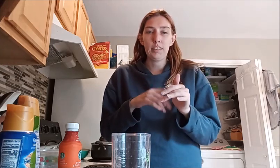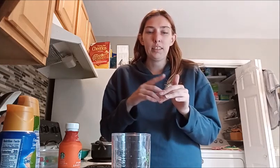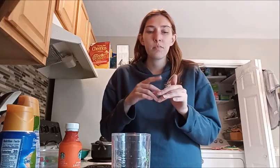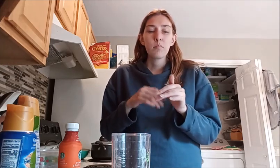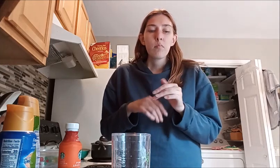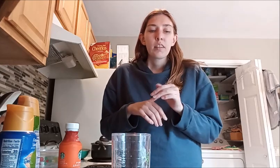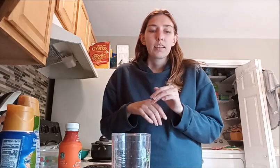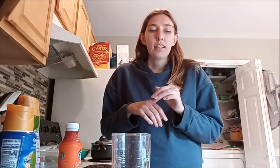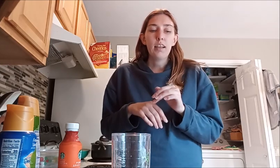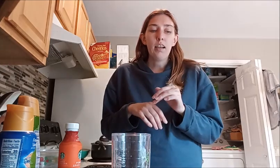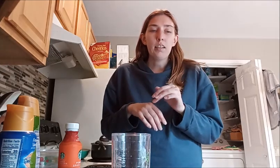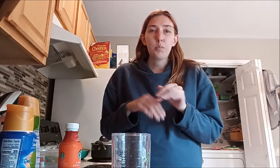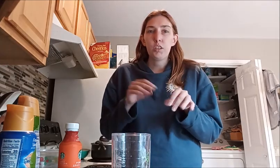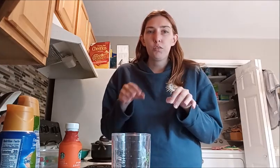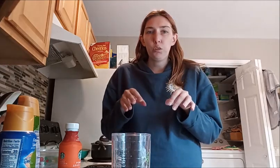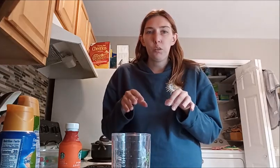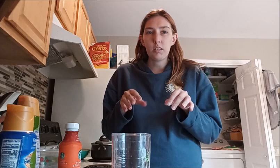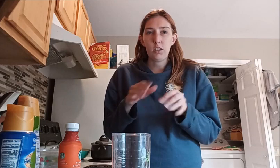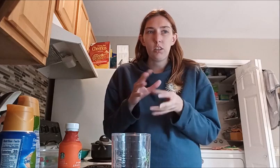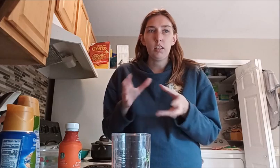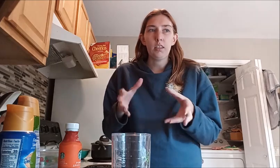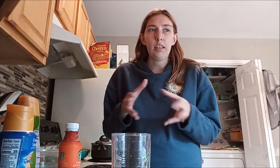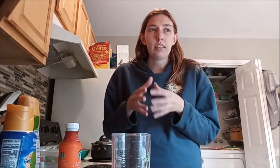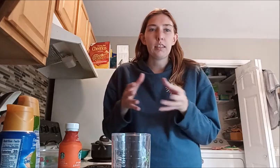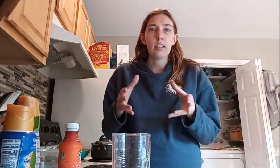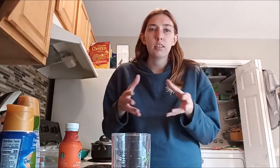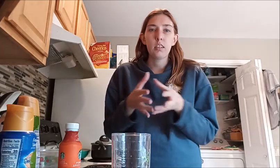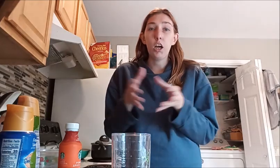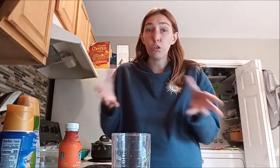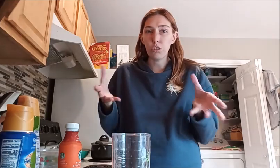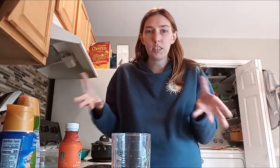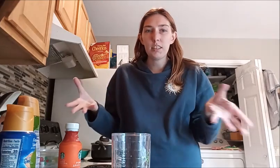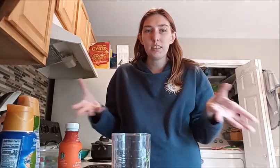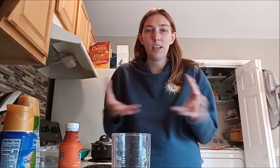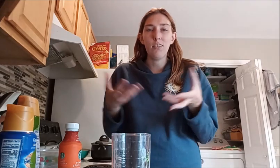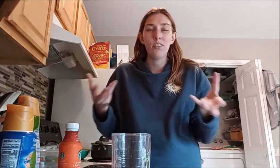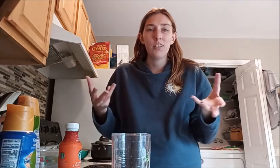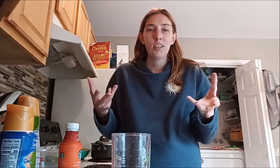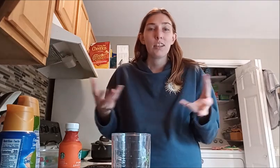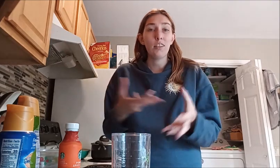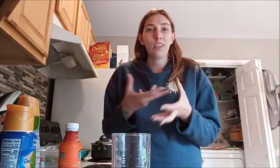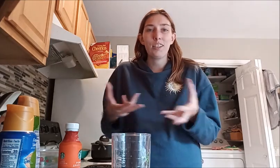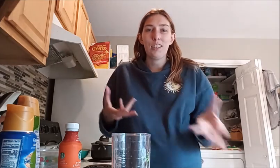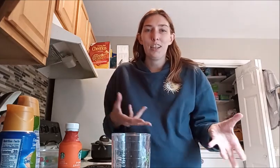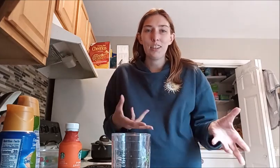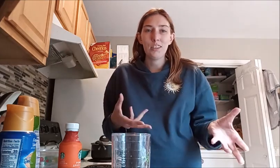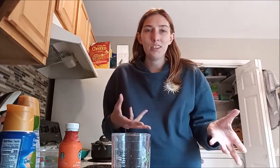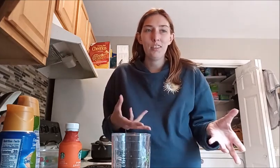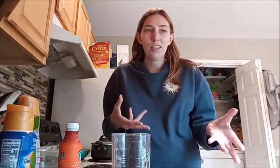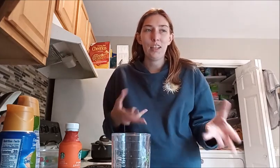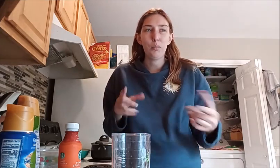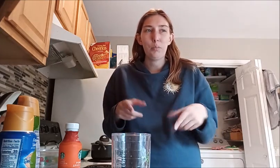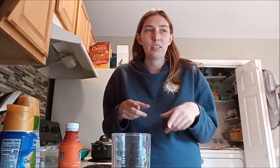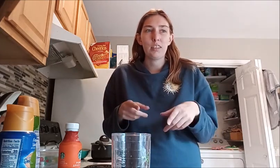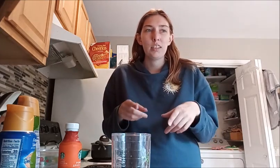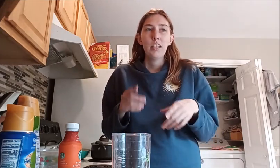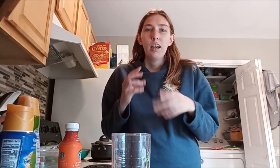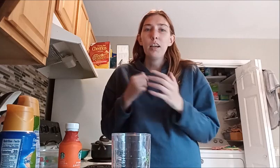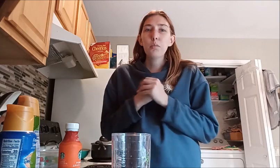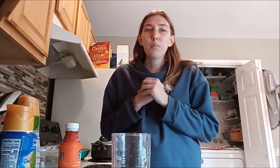it. And especially for the ones that are the OGs of the location that I go to. I hope that makes sense. I hope the main